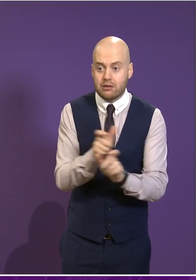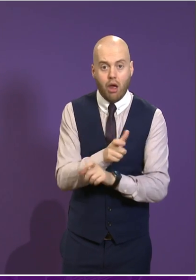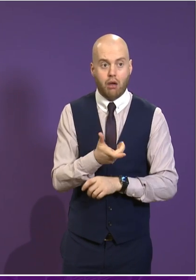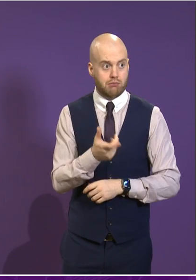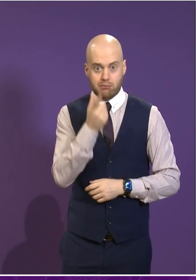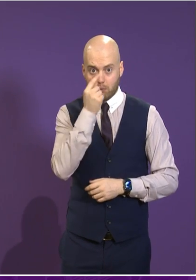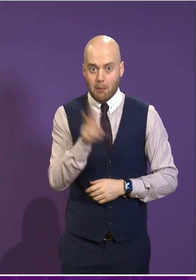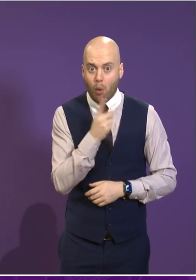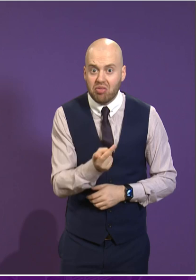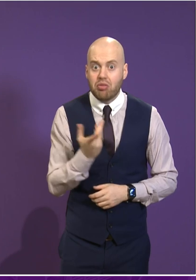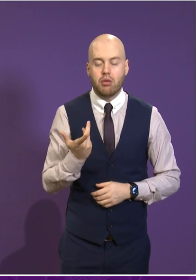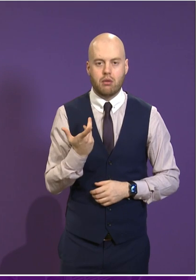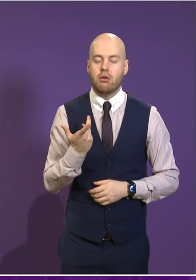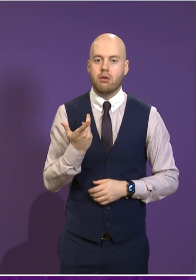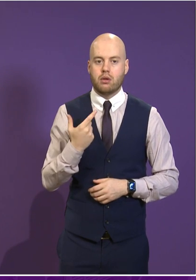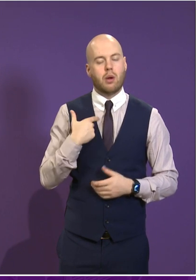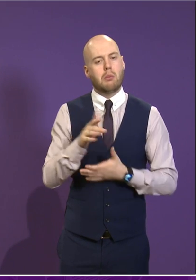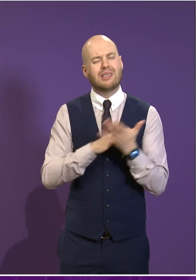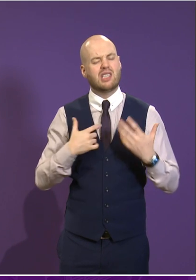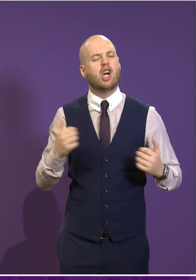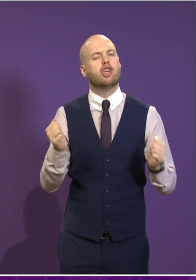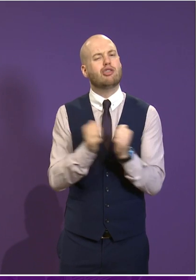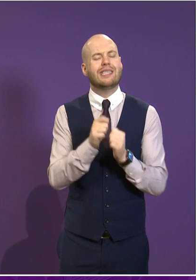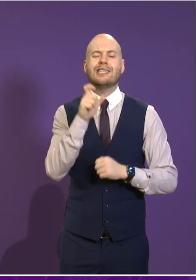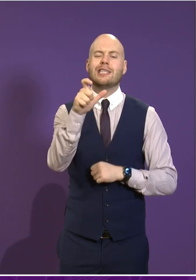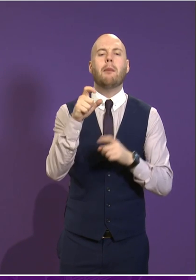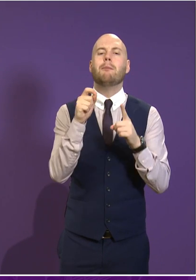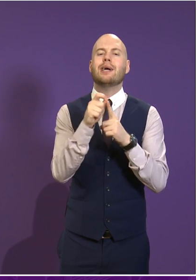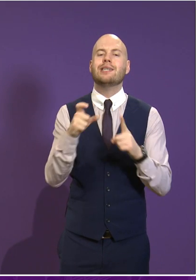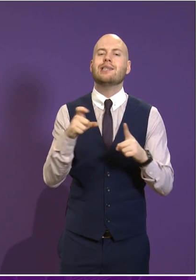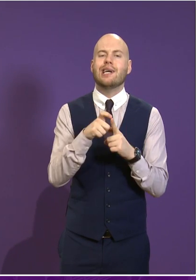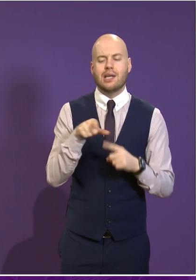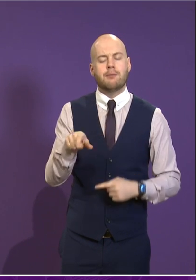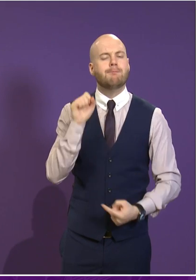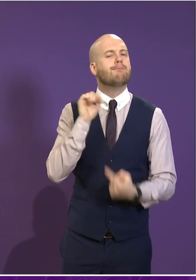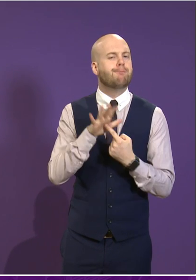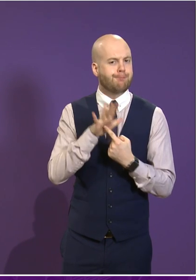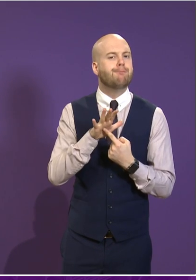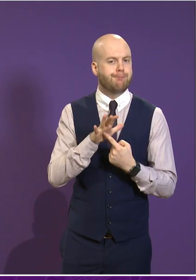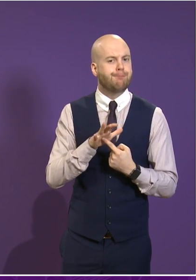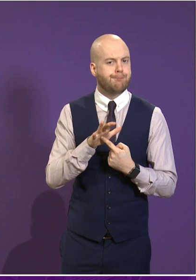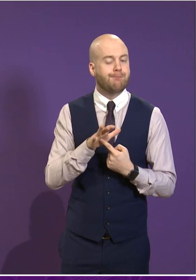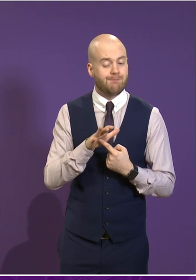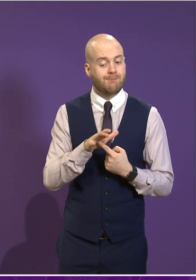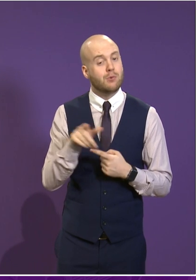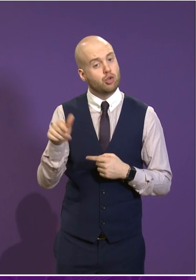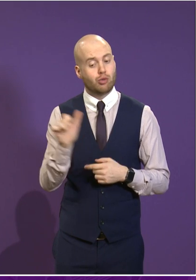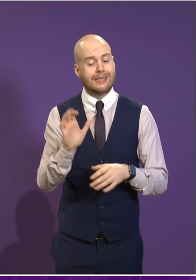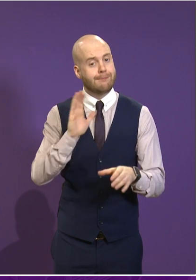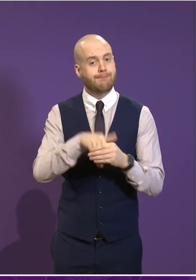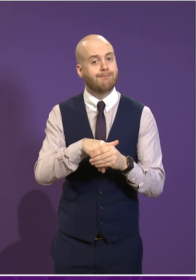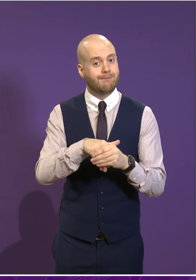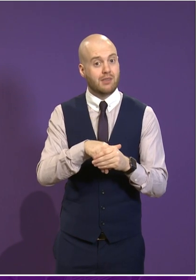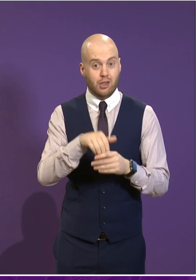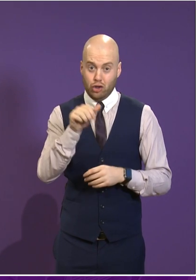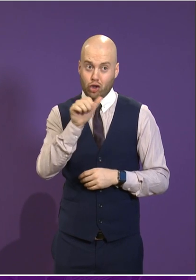top of that. So I absolutely agree that good CPD is absolutely the way to go, and I think it's the needs are increasing at